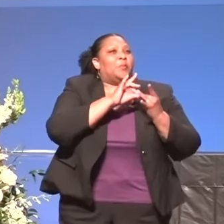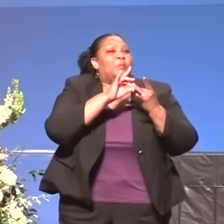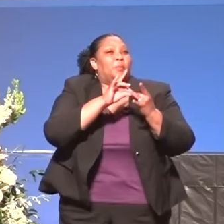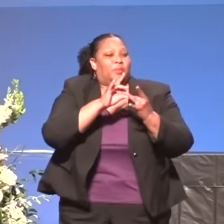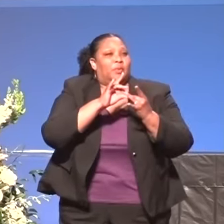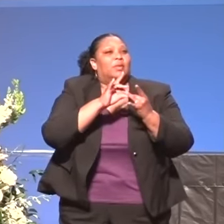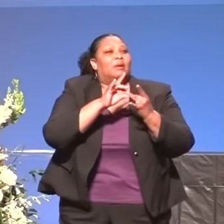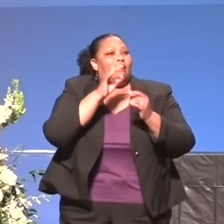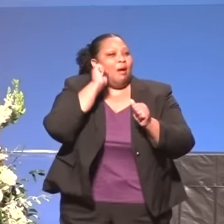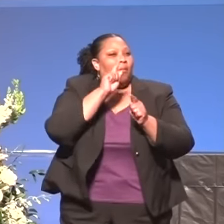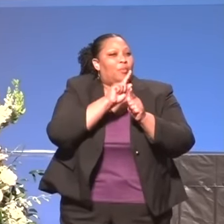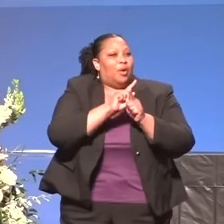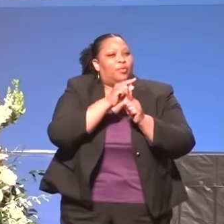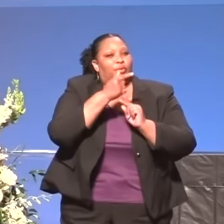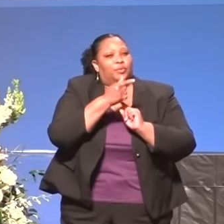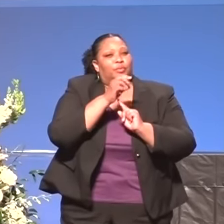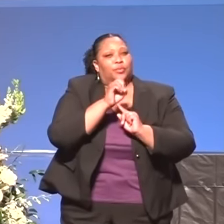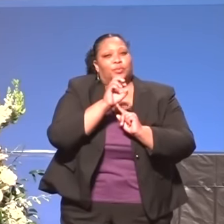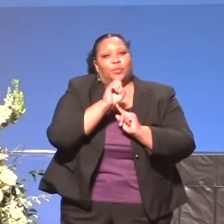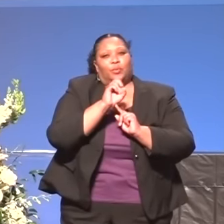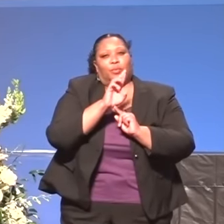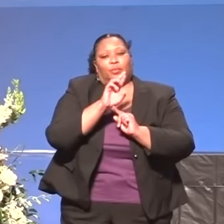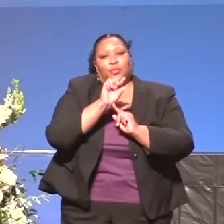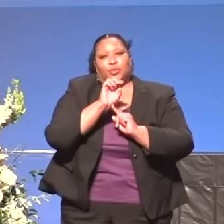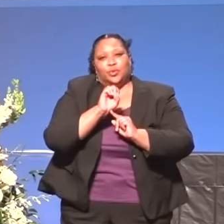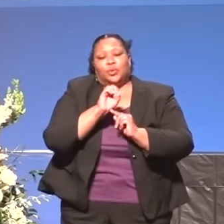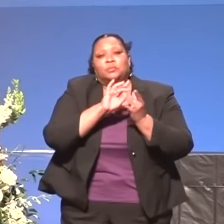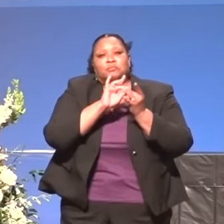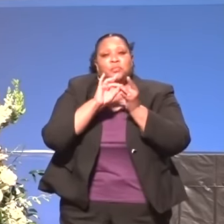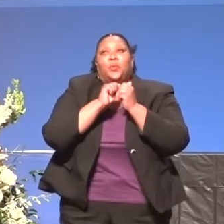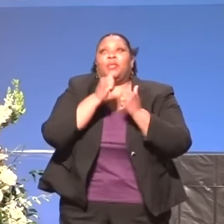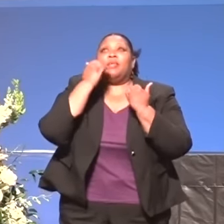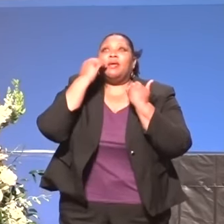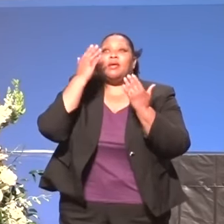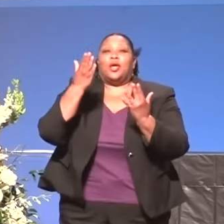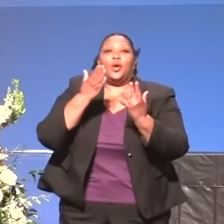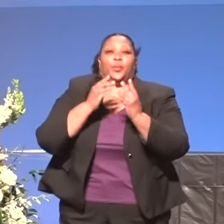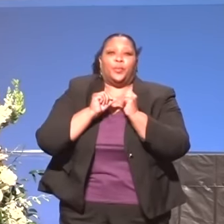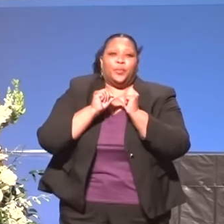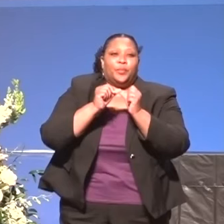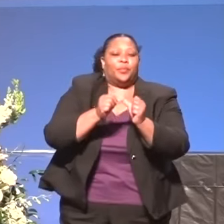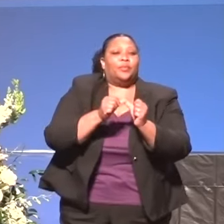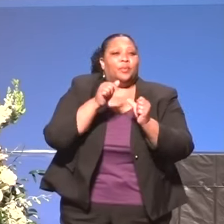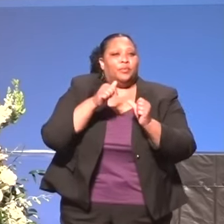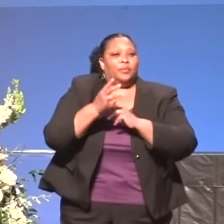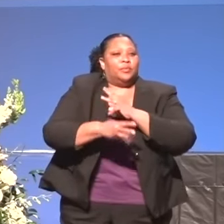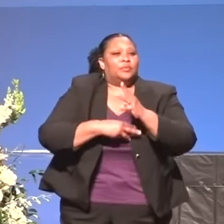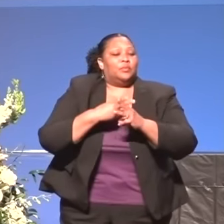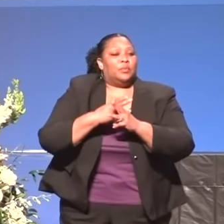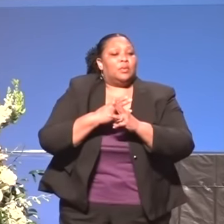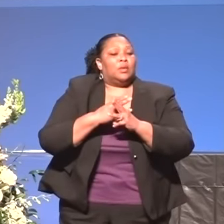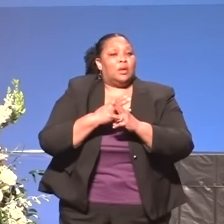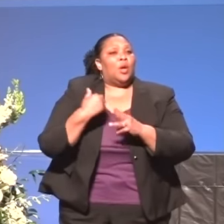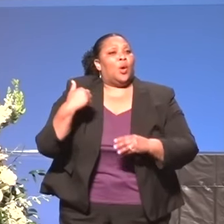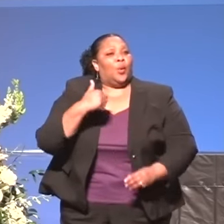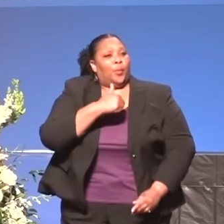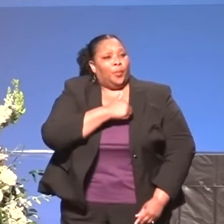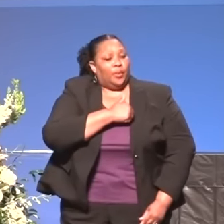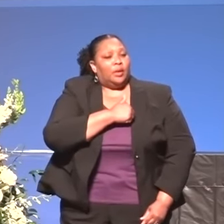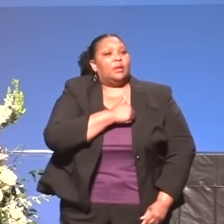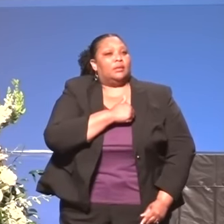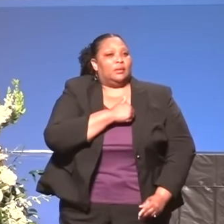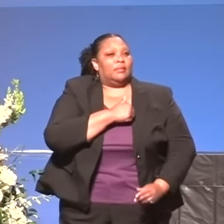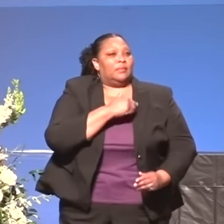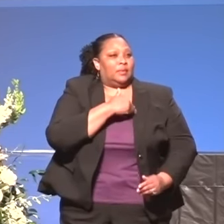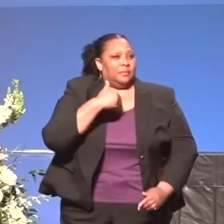dearly beloved brother George home to be with him throughout eternity. Whereas we,